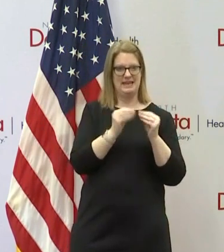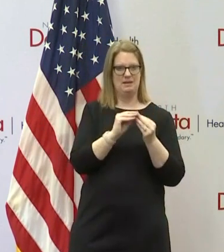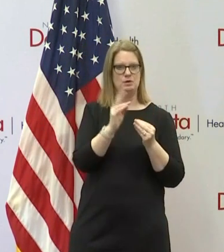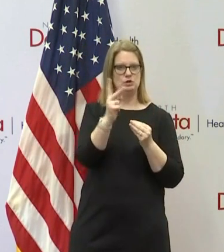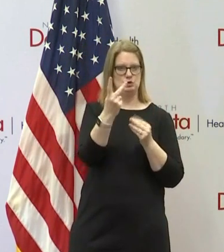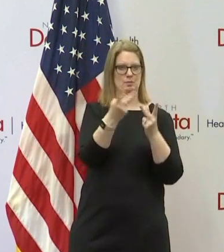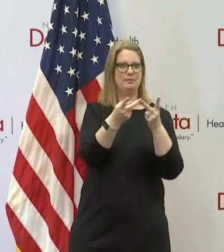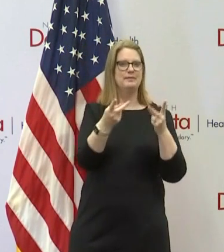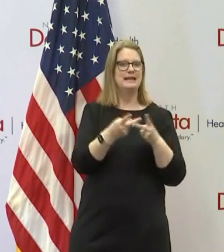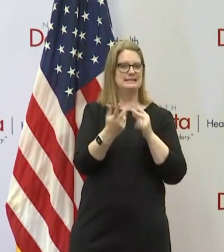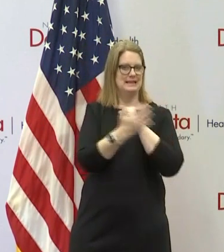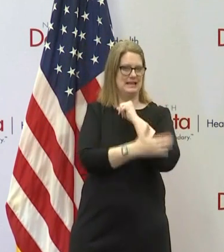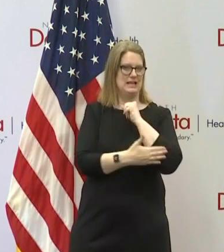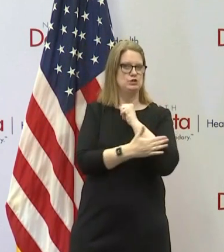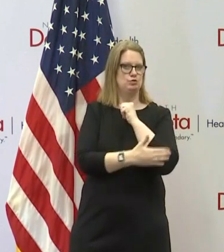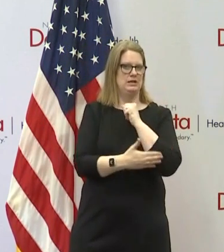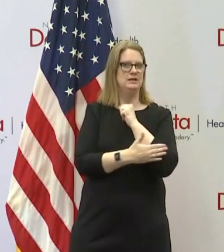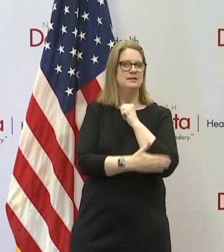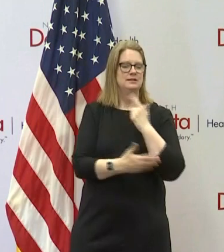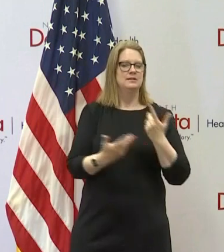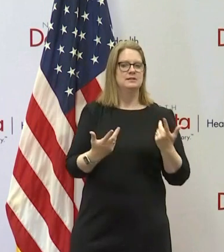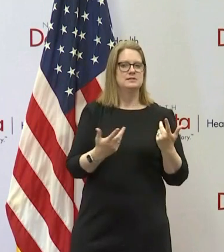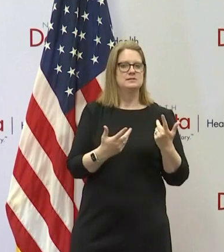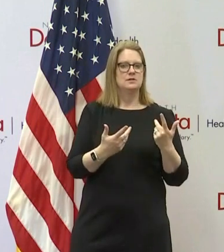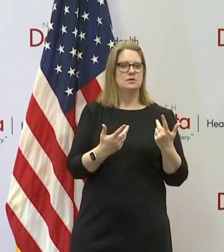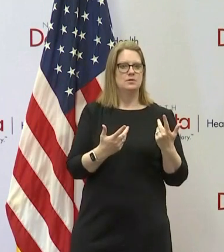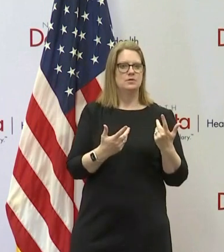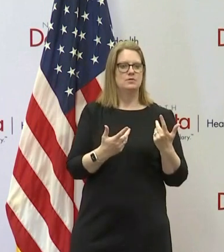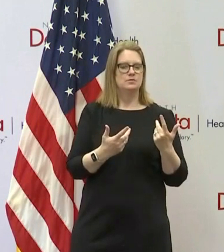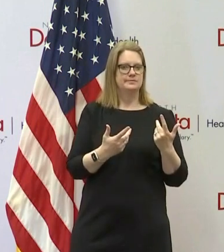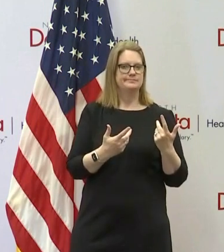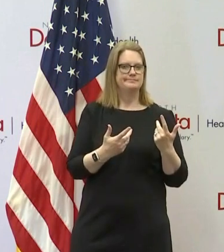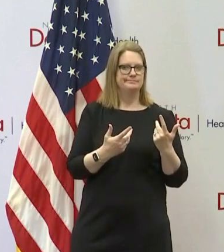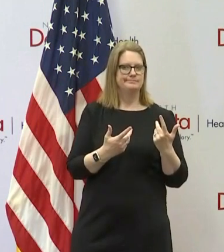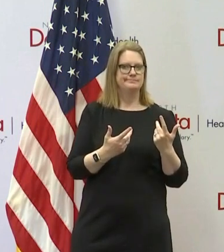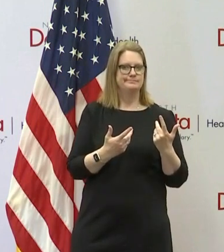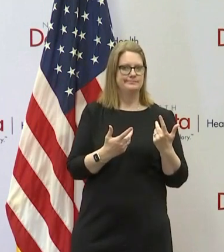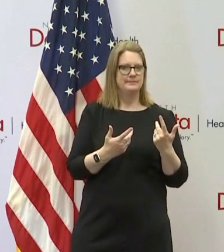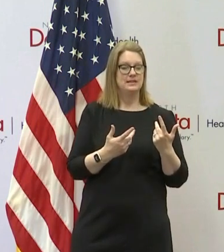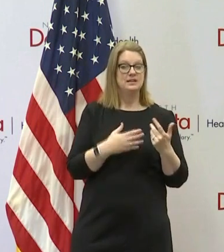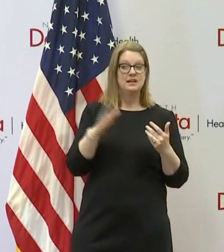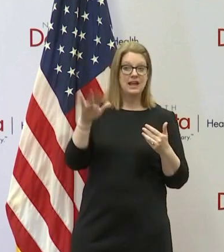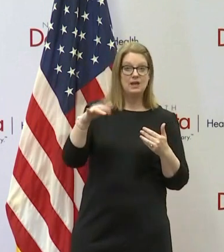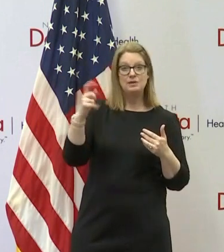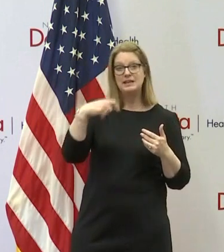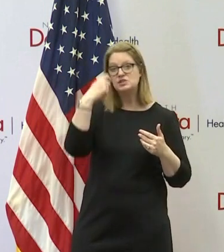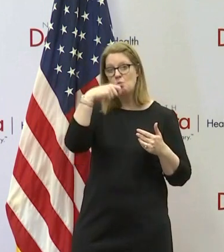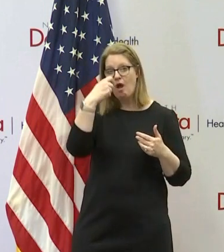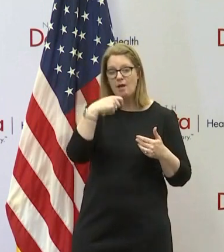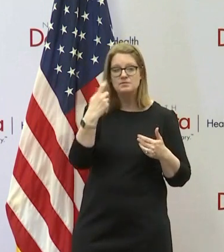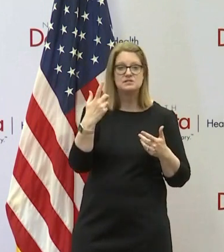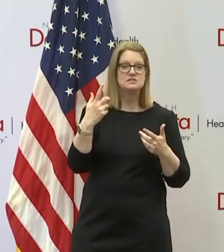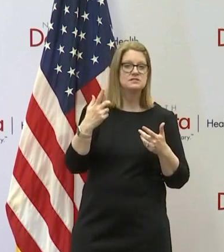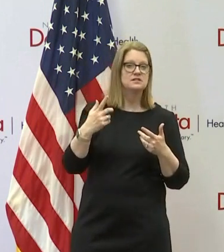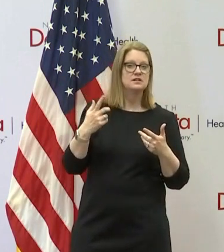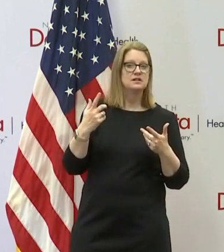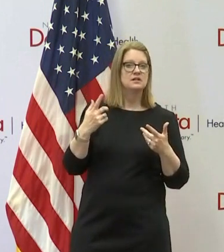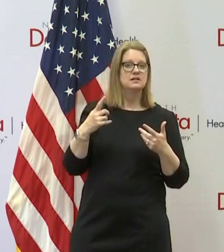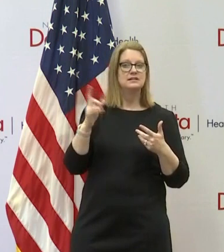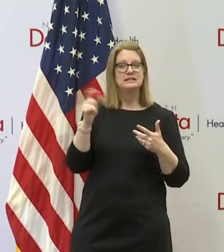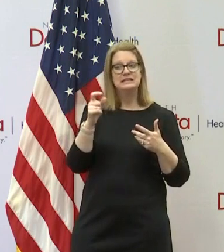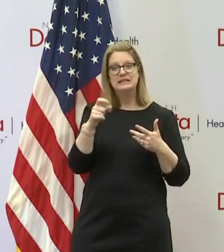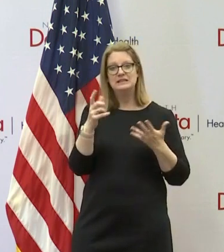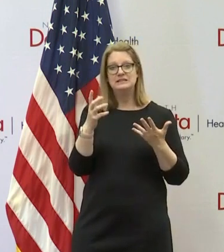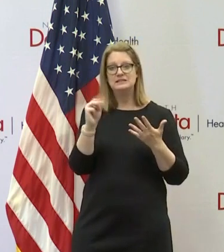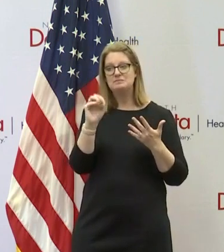the country. So I think we were able to move past some of the hey, we need swabs and we need